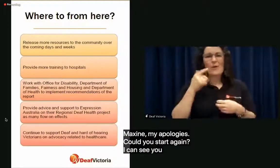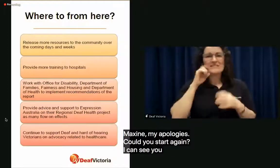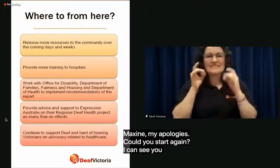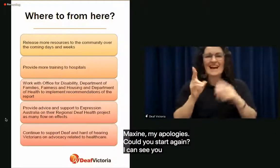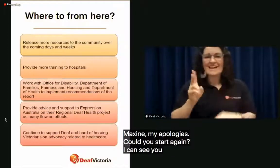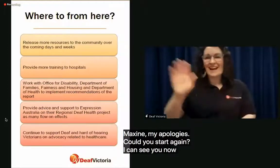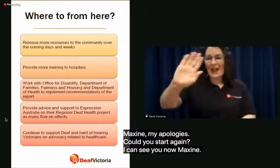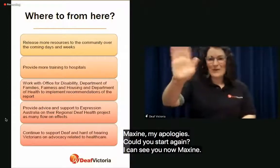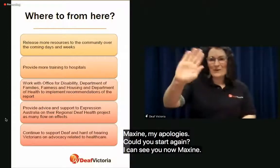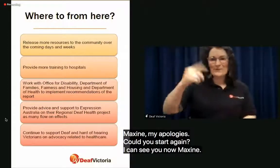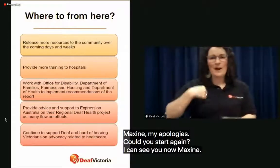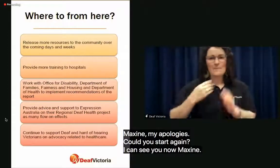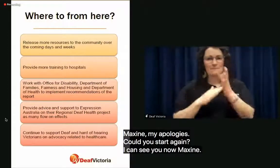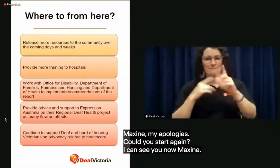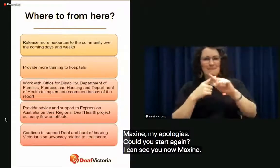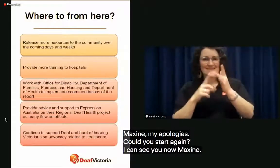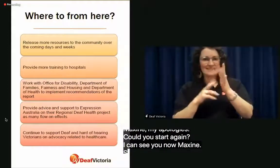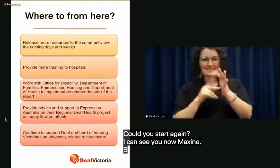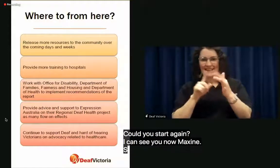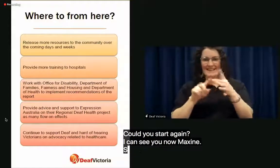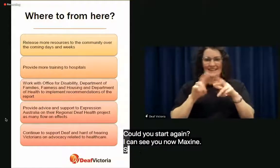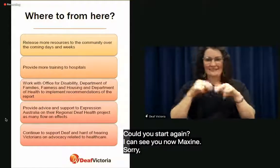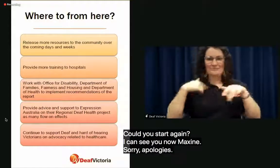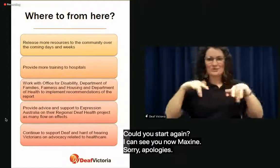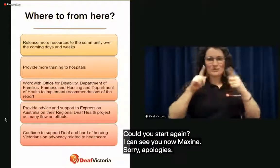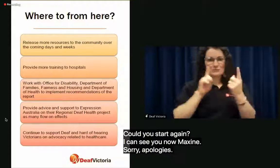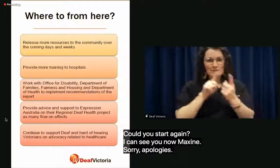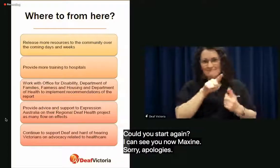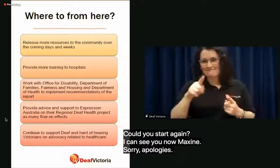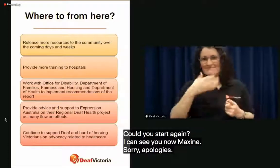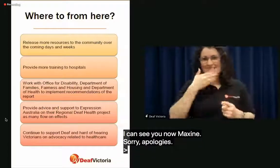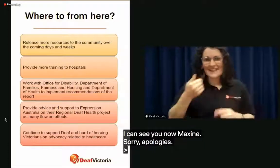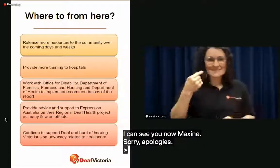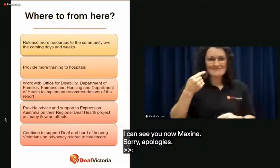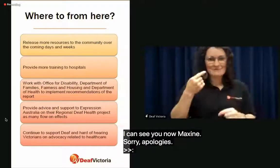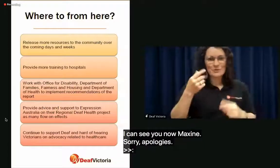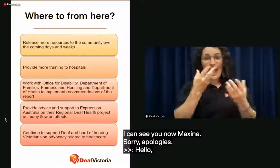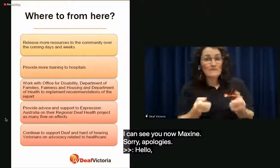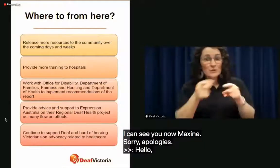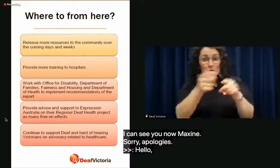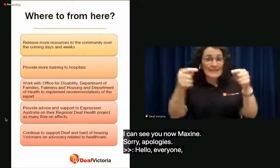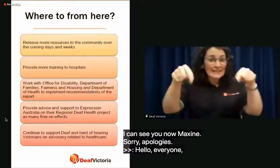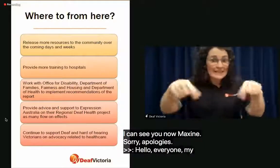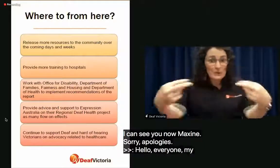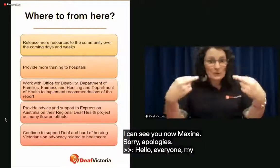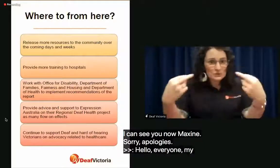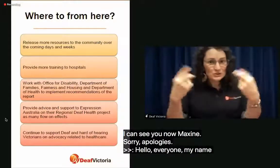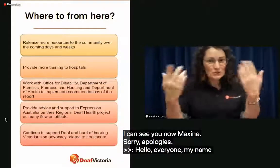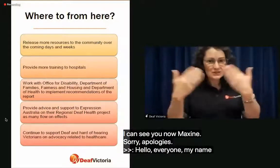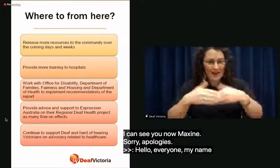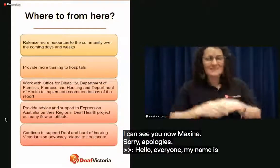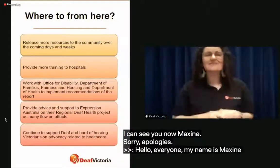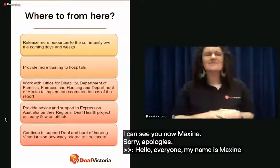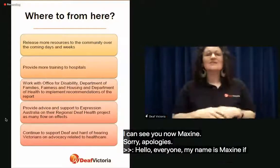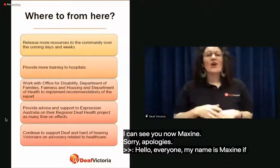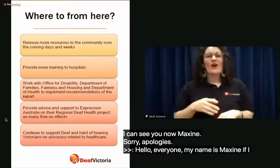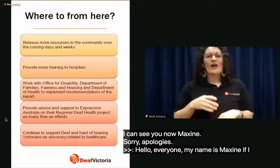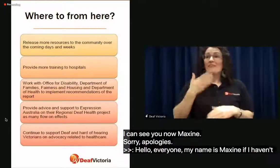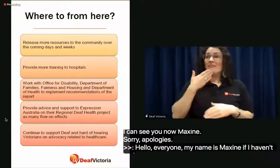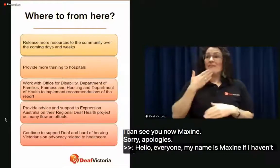No problem. I'll just start again. Hello, everyone. My name is Maxine. If I haven't yet had the opportunity to meet you, nice to see you. Lovely to have you here viewing with